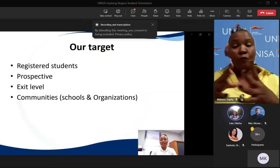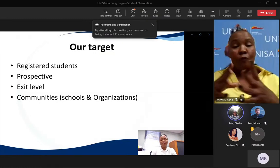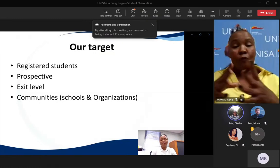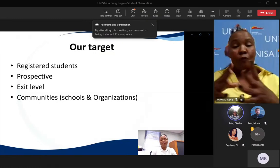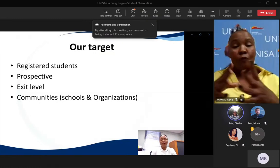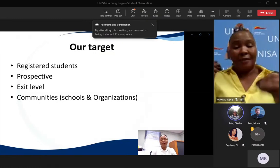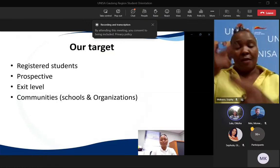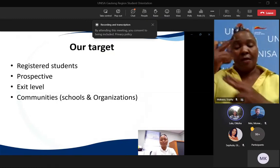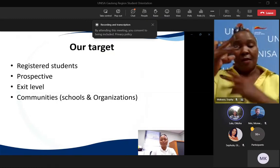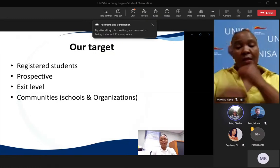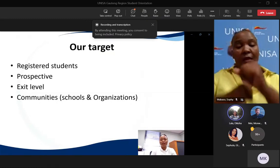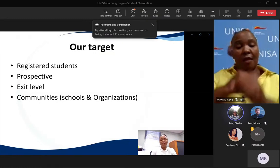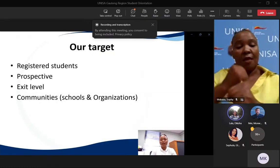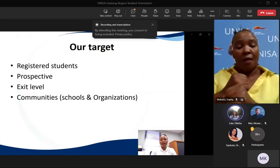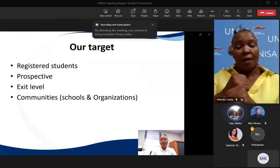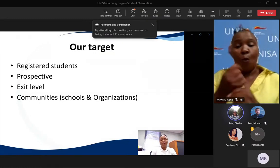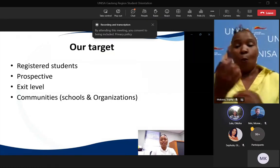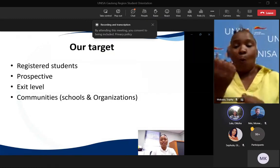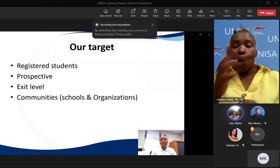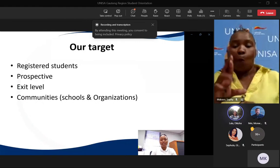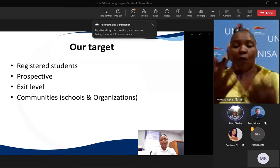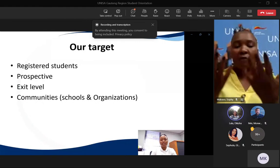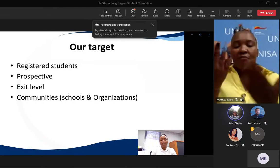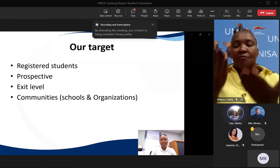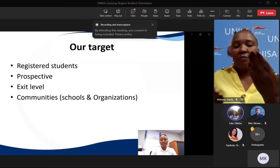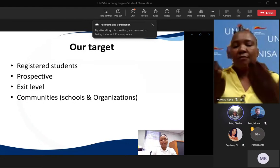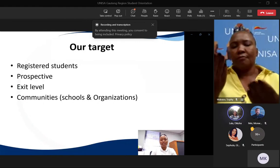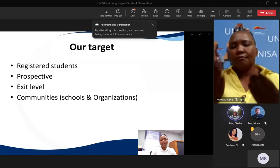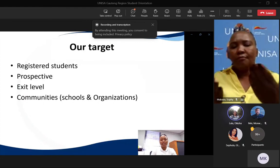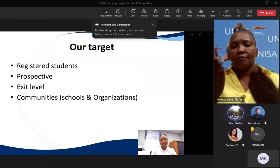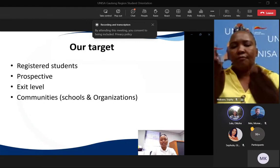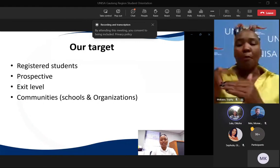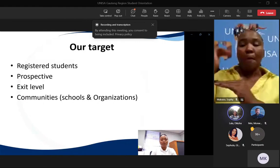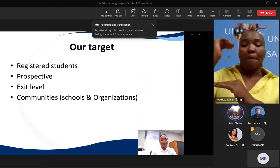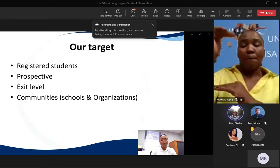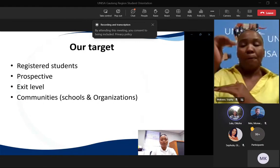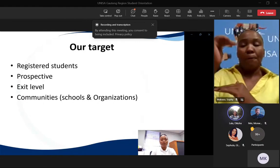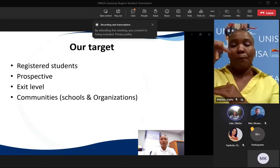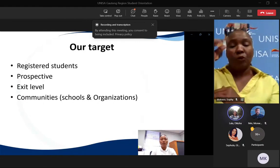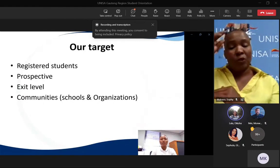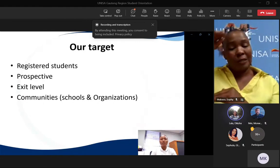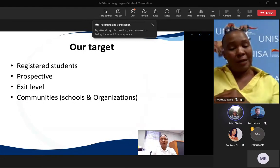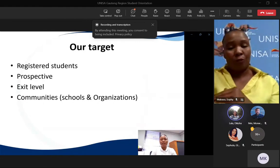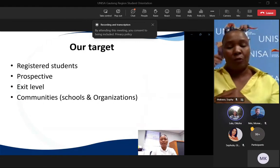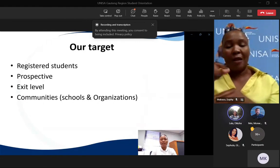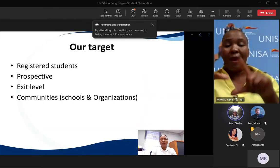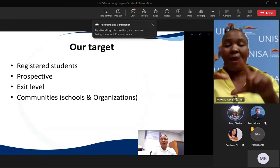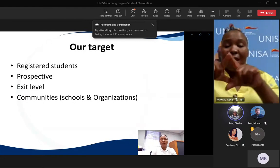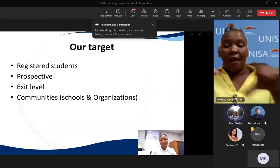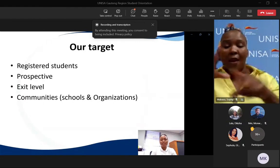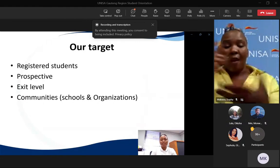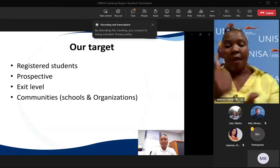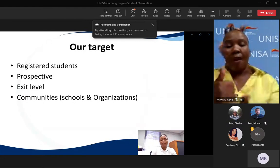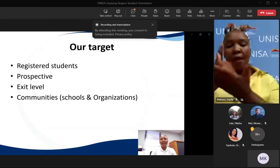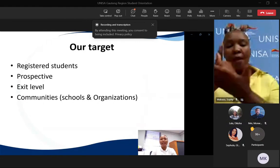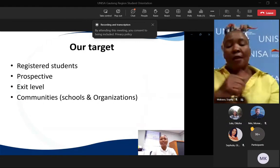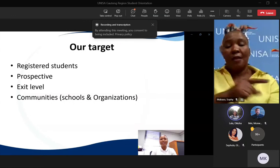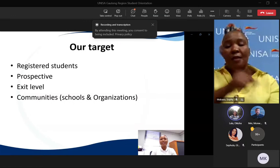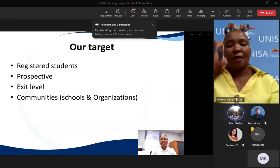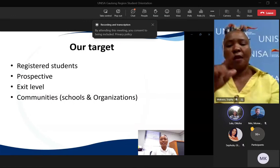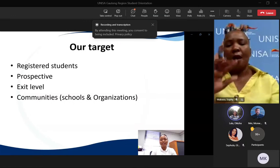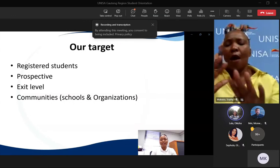finale or maybe in the um uh postgraduate level helping them on how to